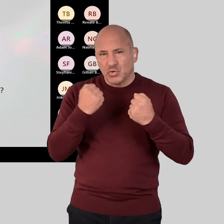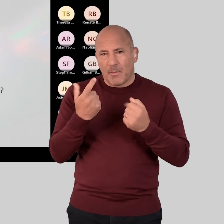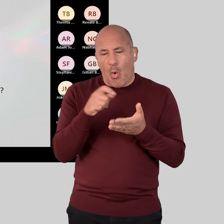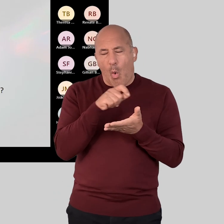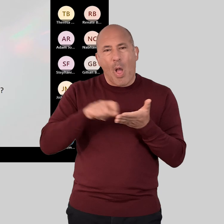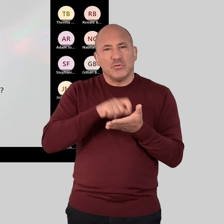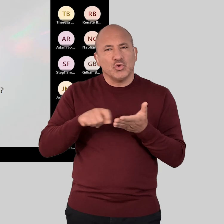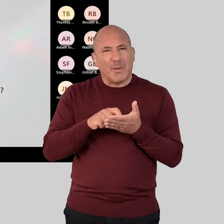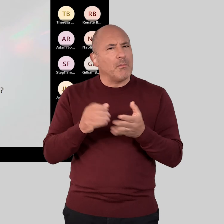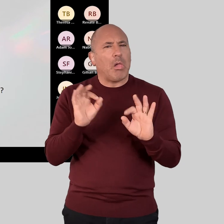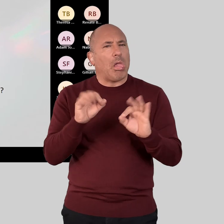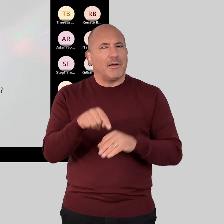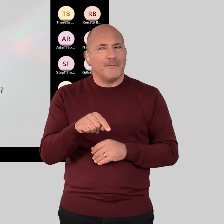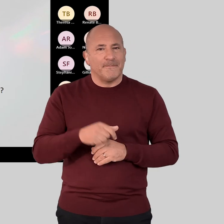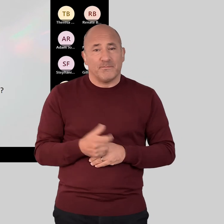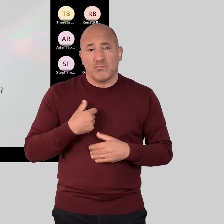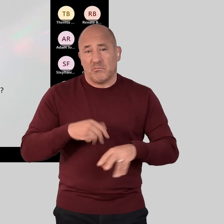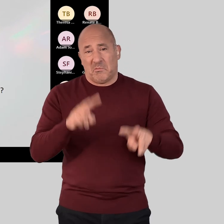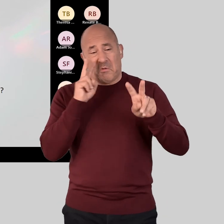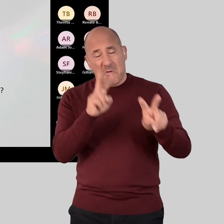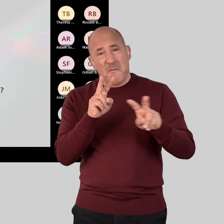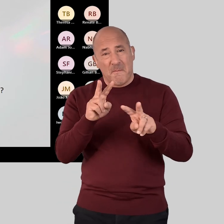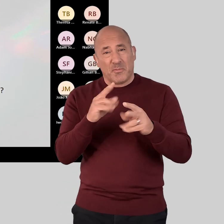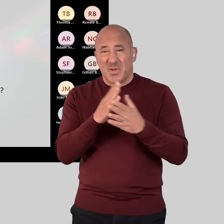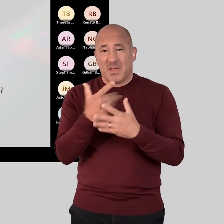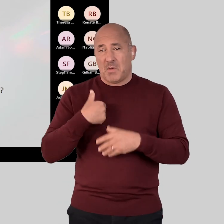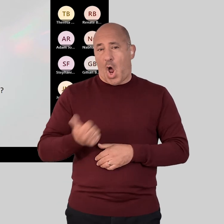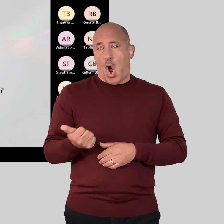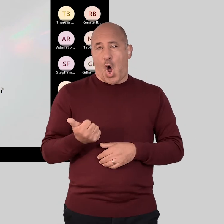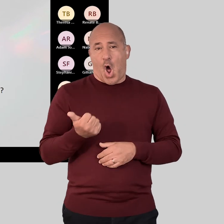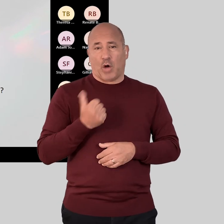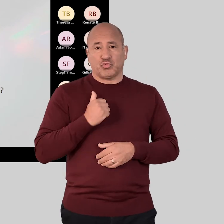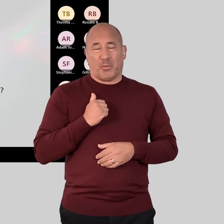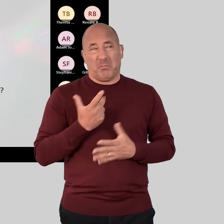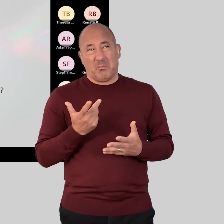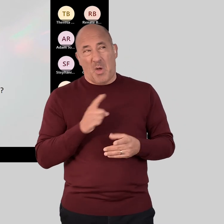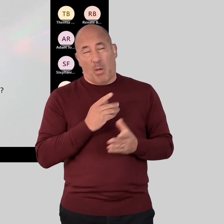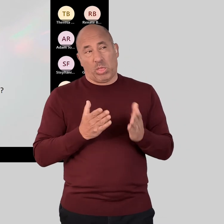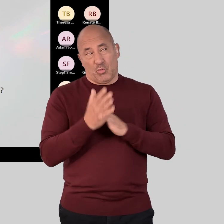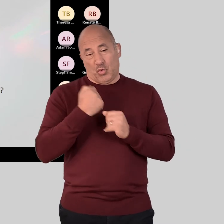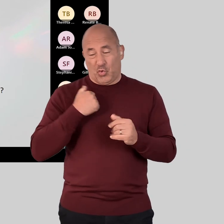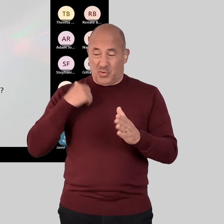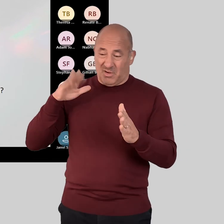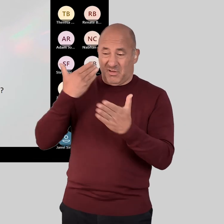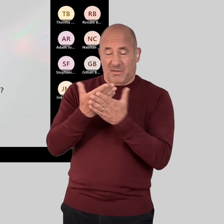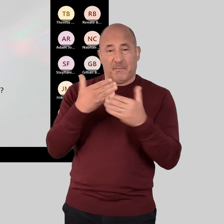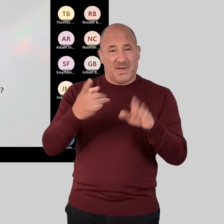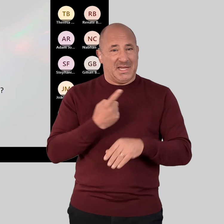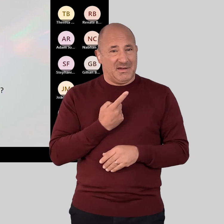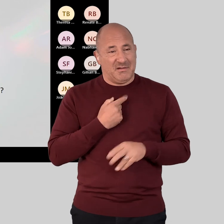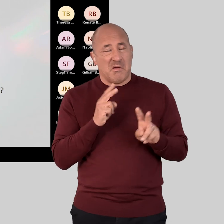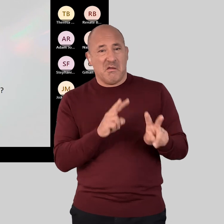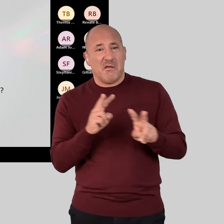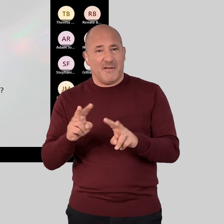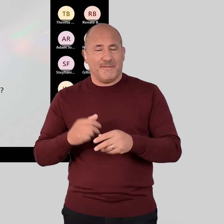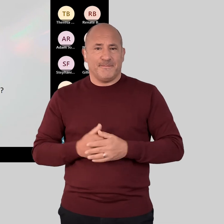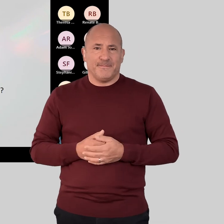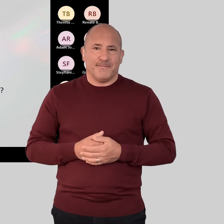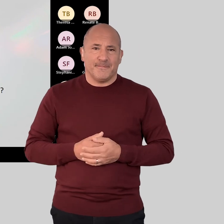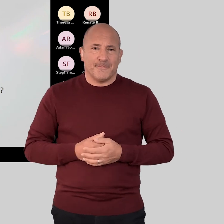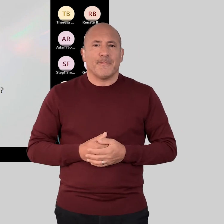around authorship or ownership. So any observations made around these, I think, were my kind of own assumptions from my own